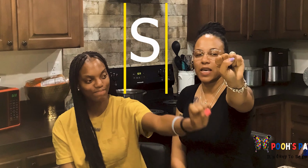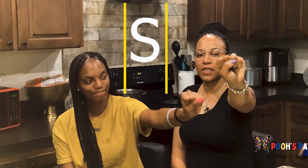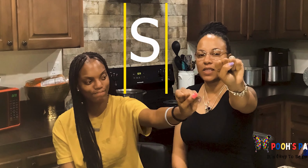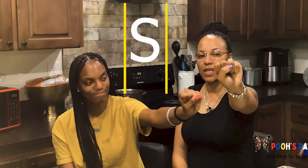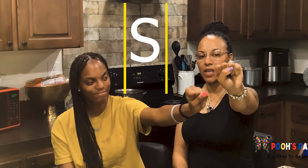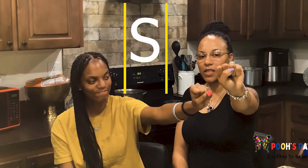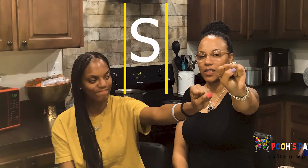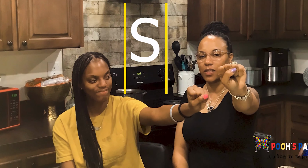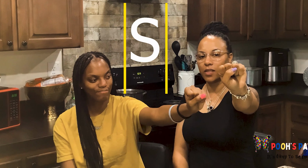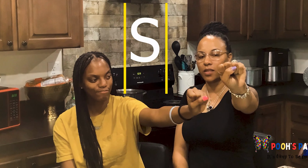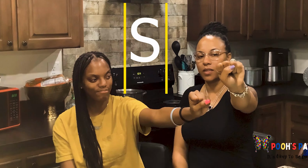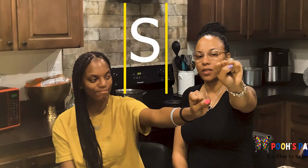an S.